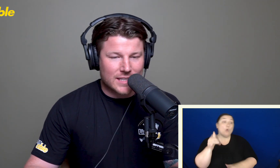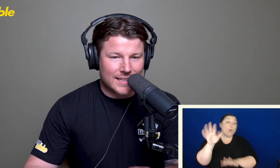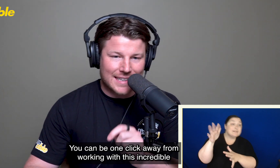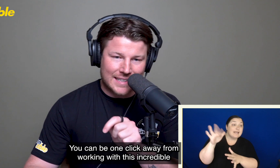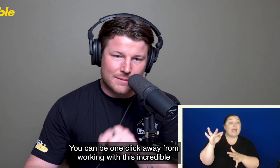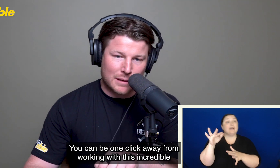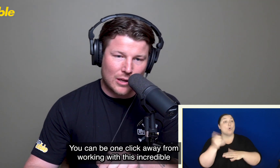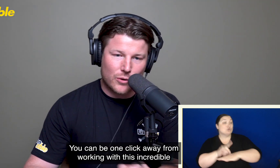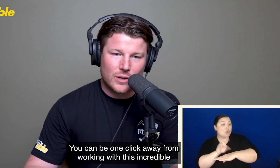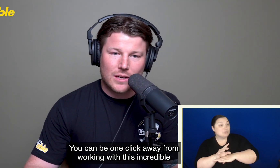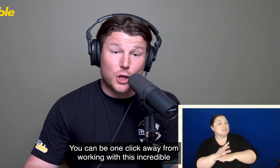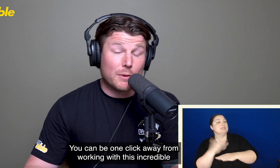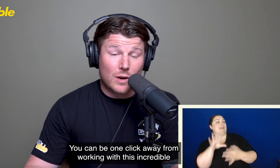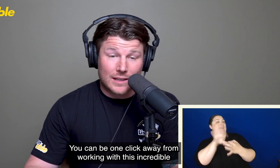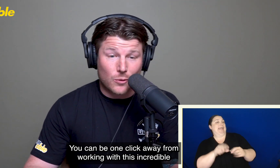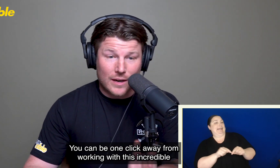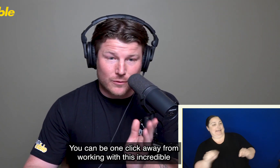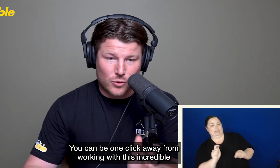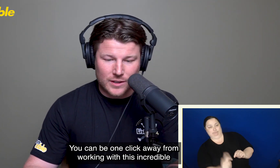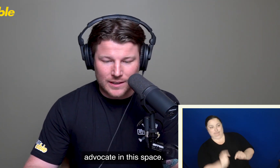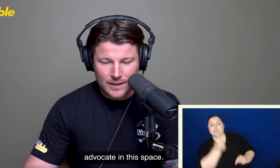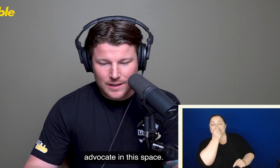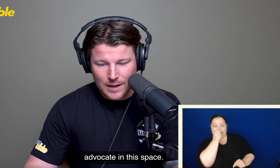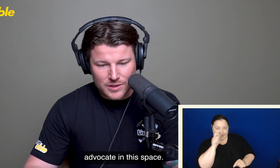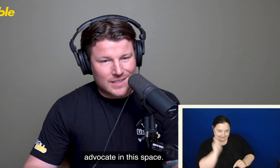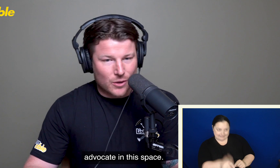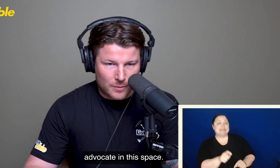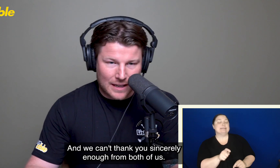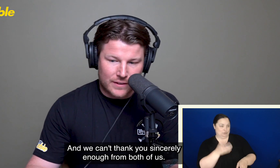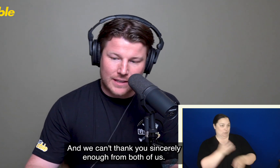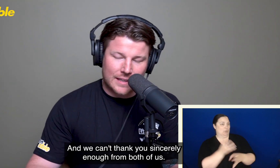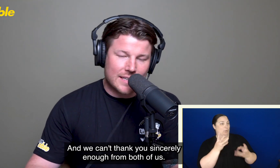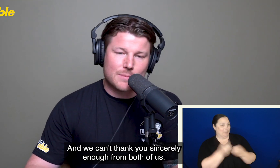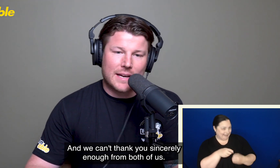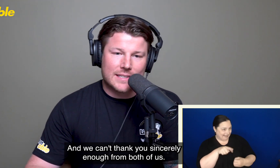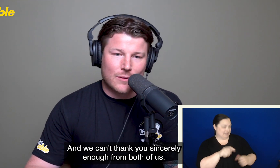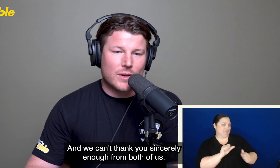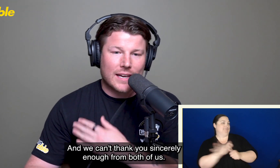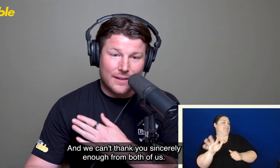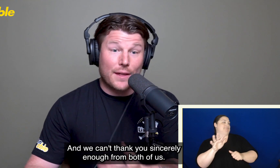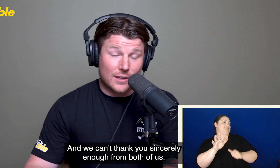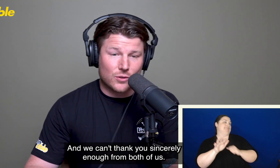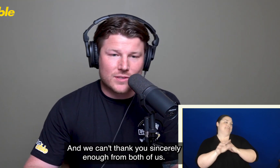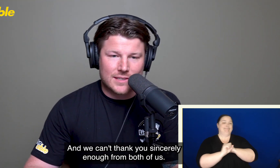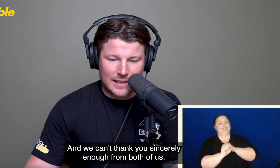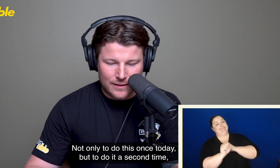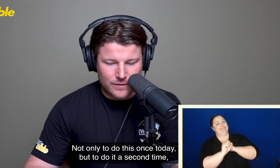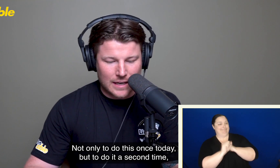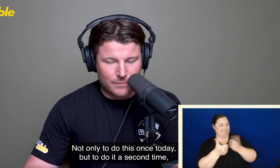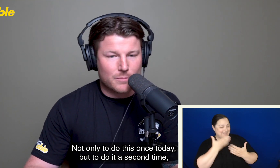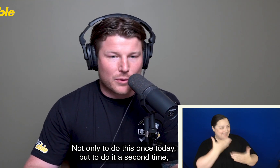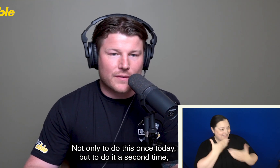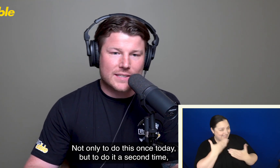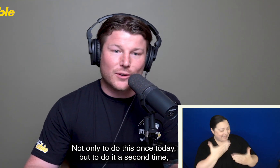We have Drisana's links below. You can be one click away from working with this incredible advocate in this space, and we can't thank you sincerely